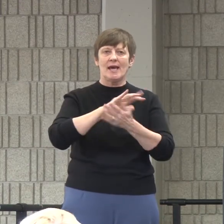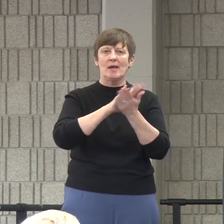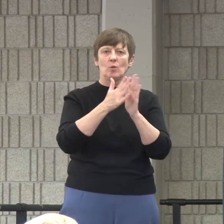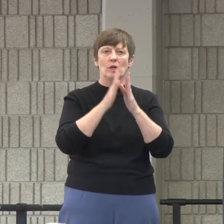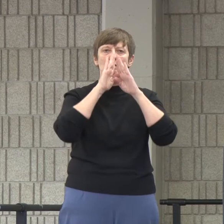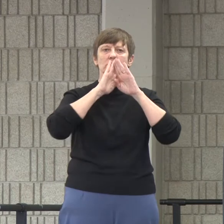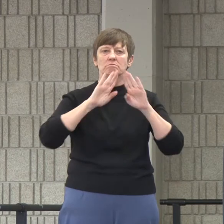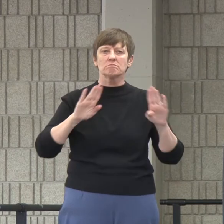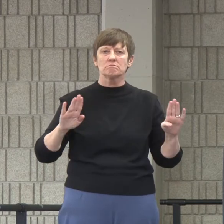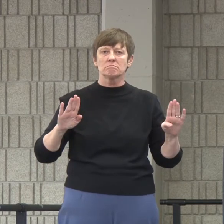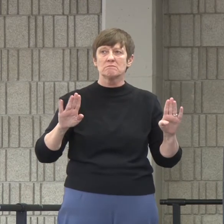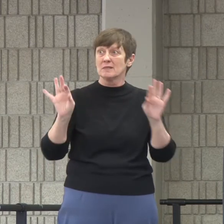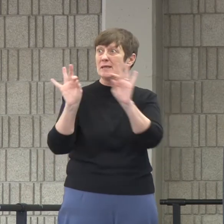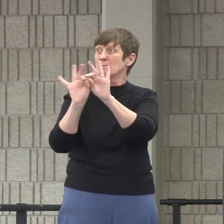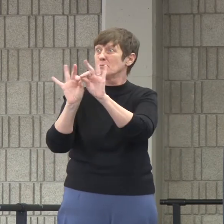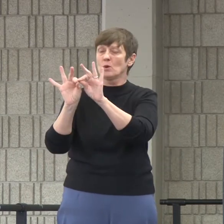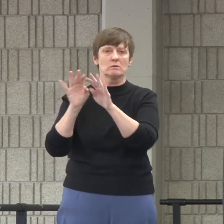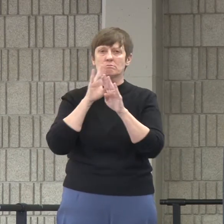about things that matter."